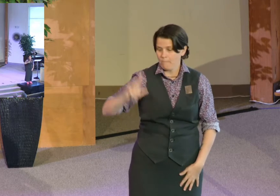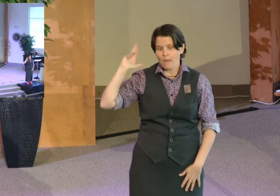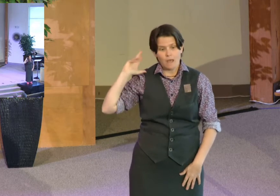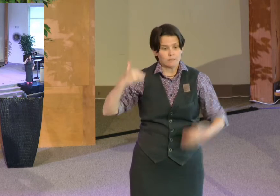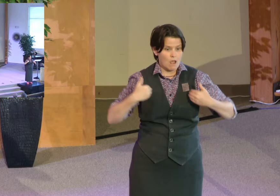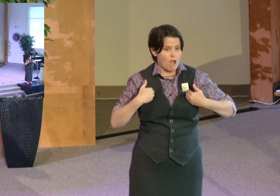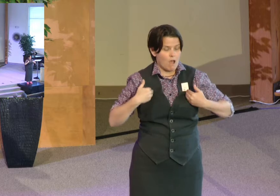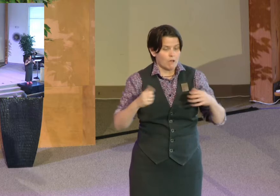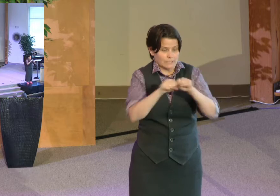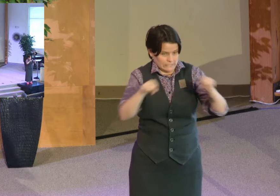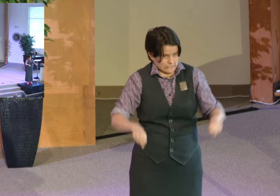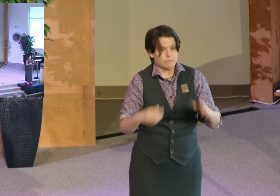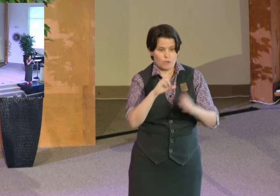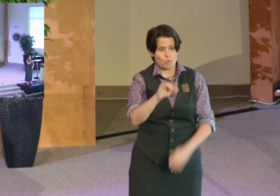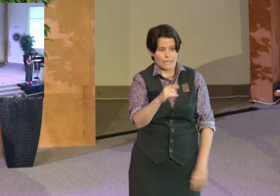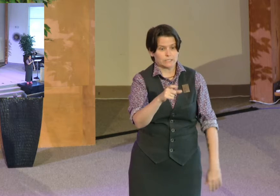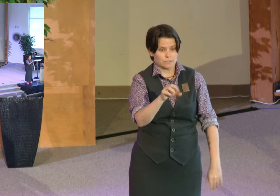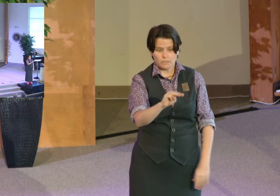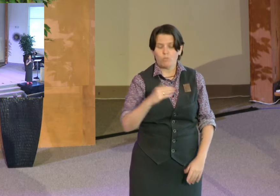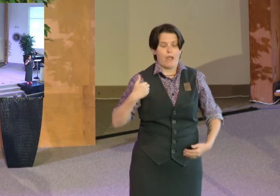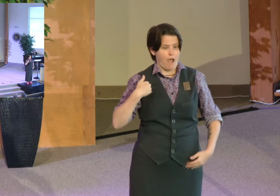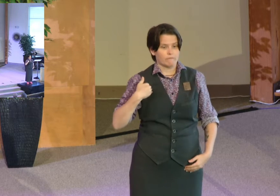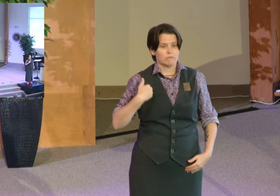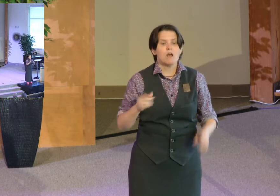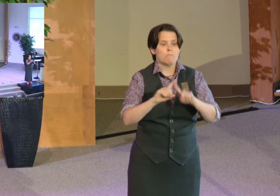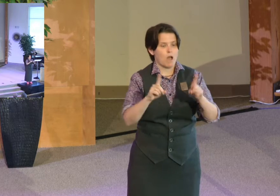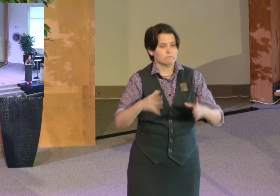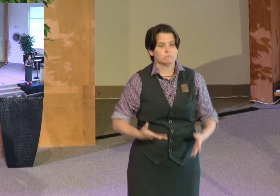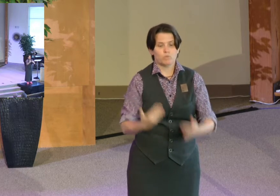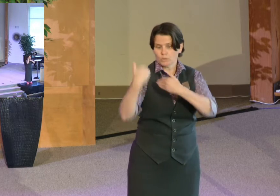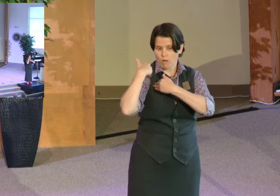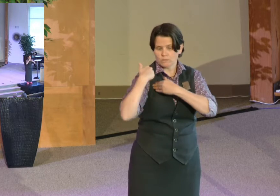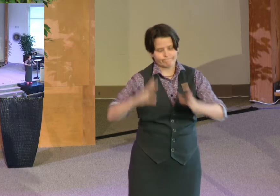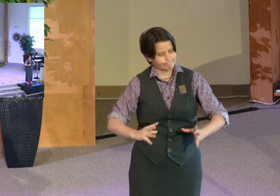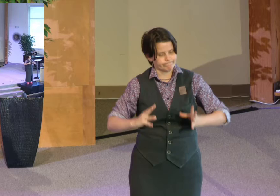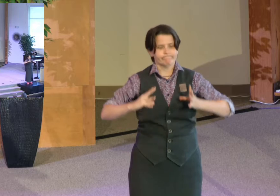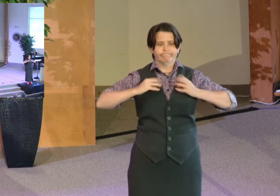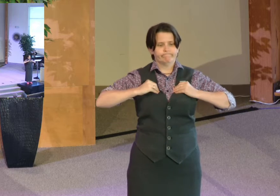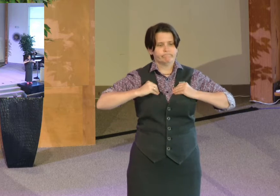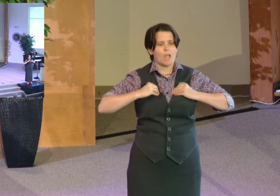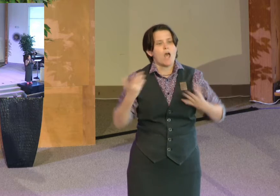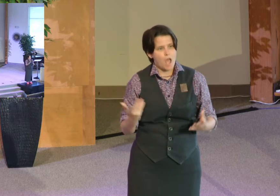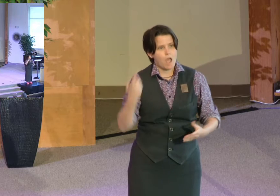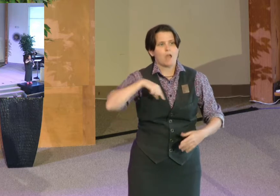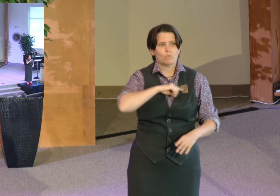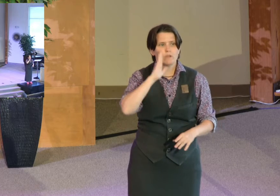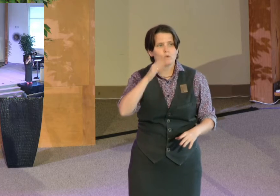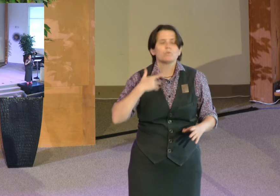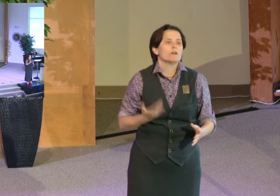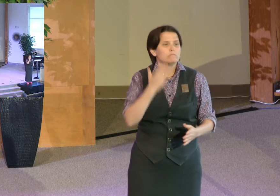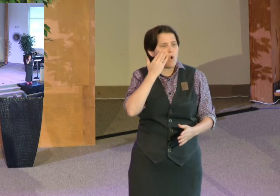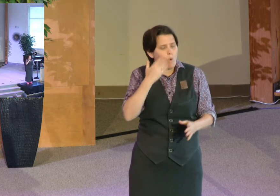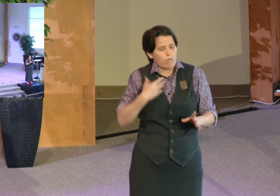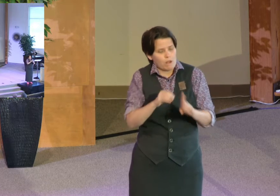the impact that our history with racism has made upon our Black and brown friends, colleagues, congregants,